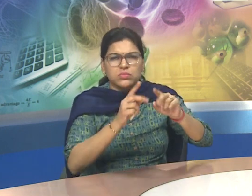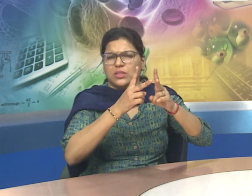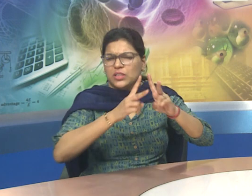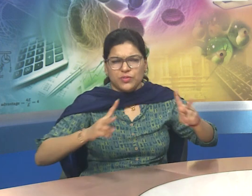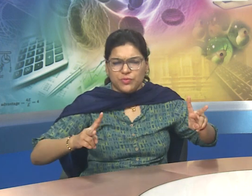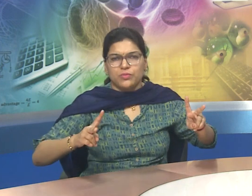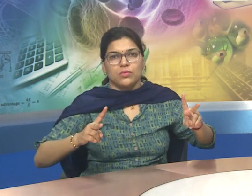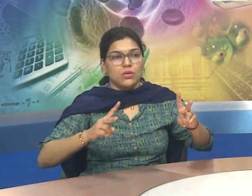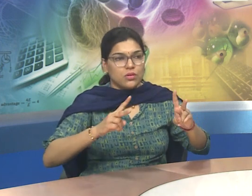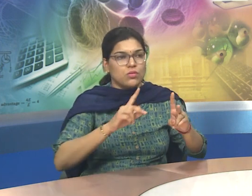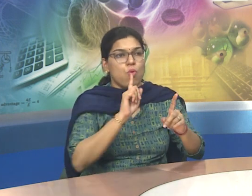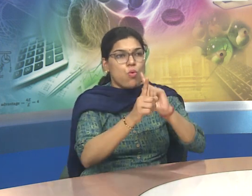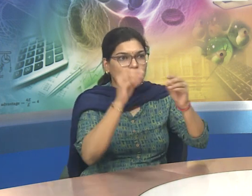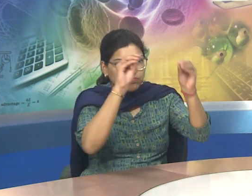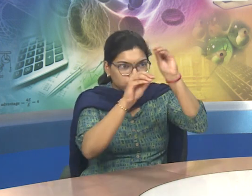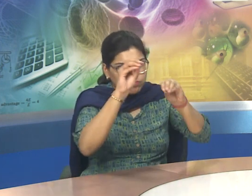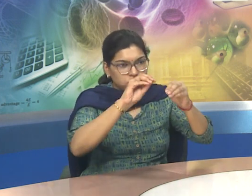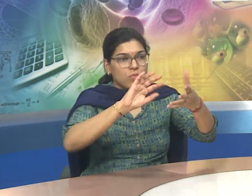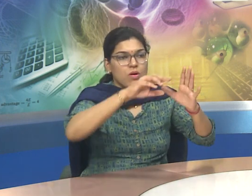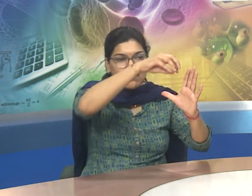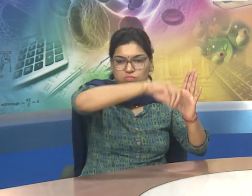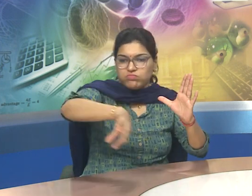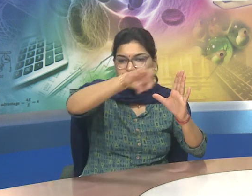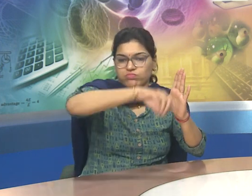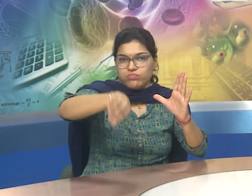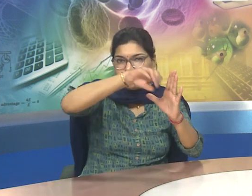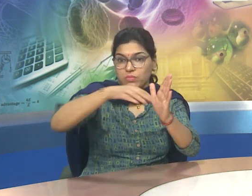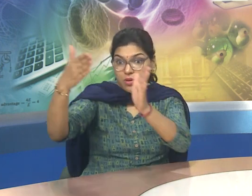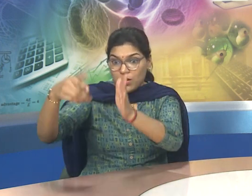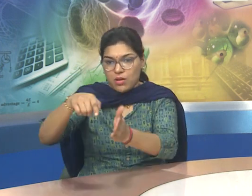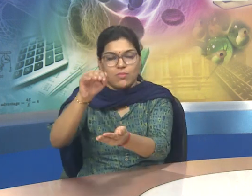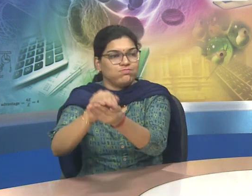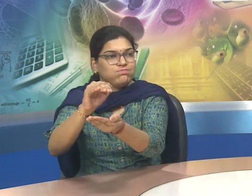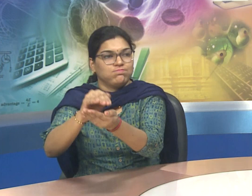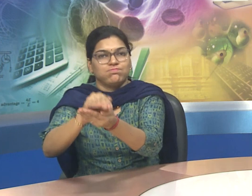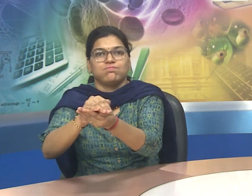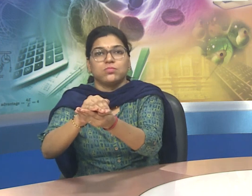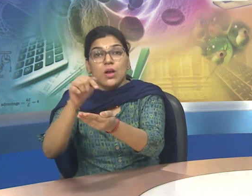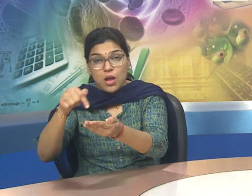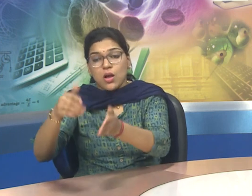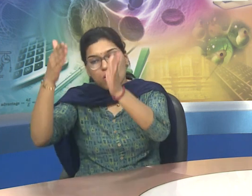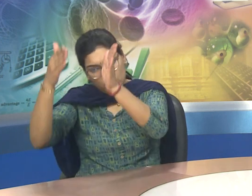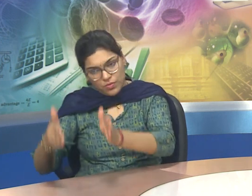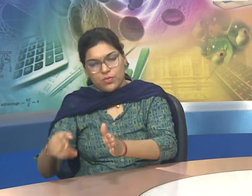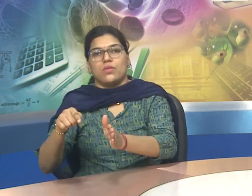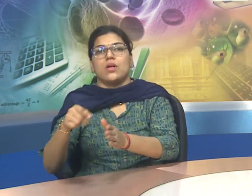all that is processed through this system unit. Also, the storage part